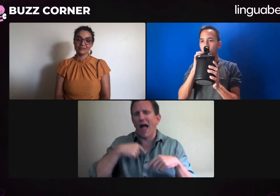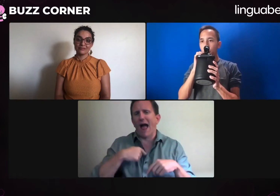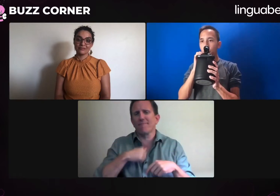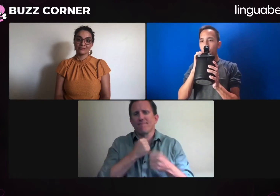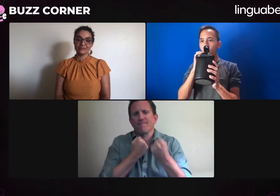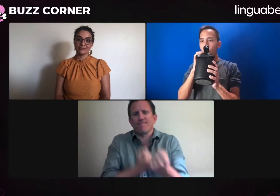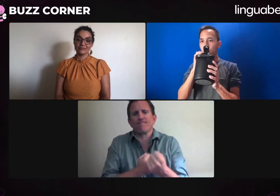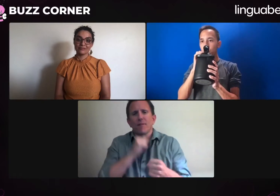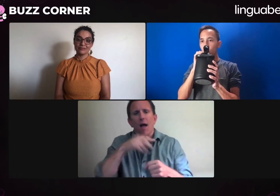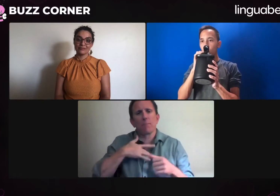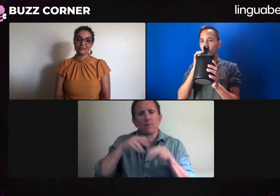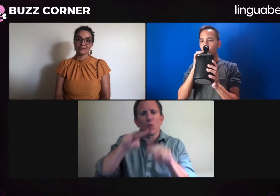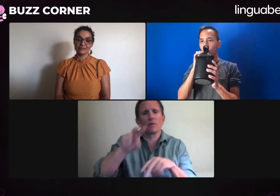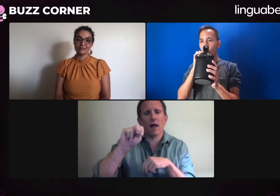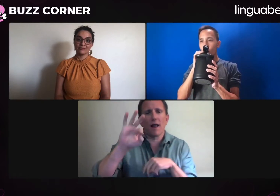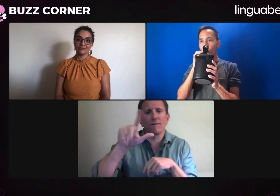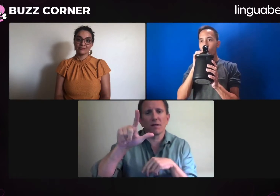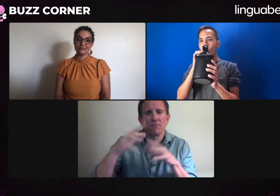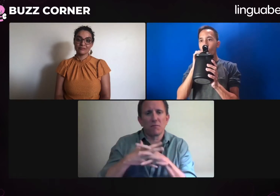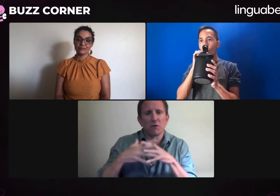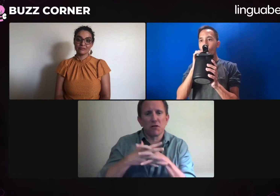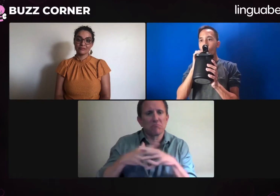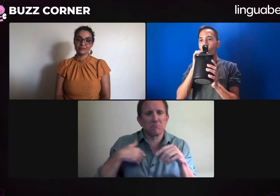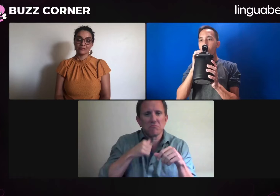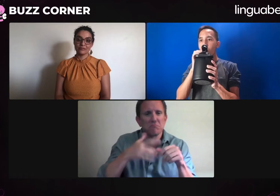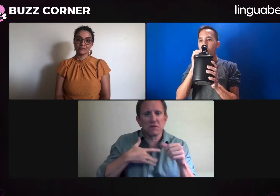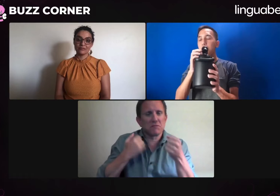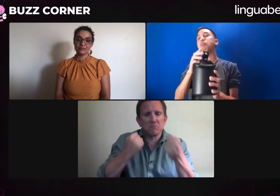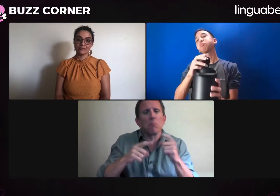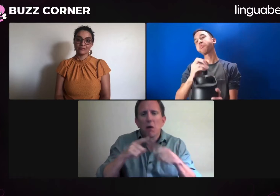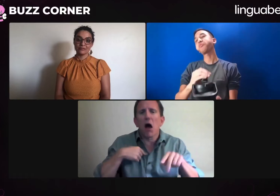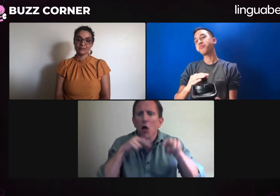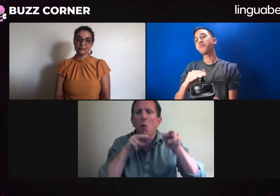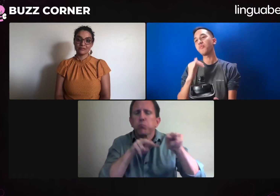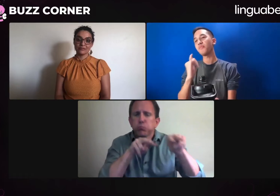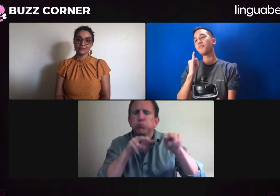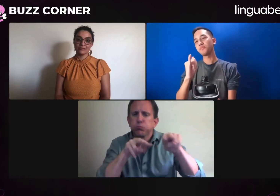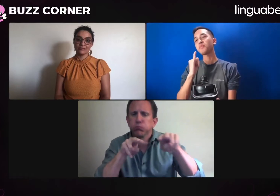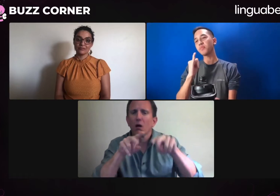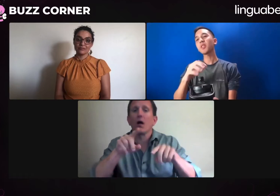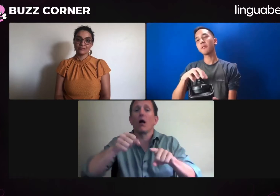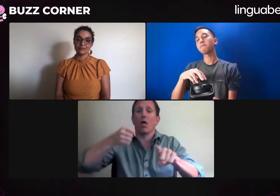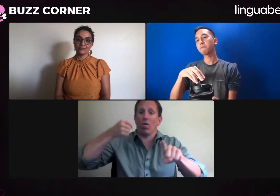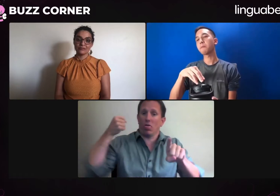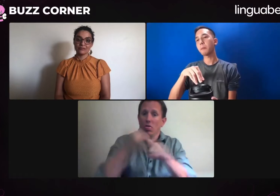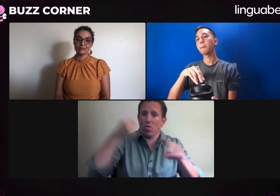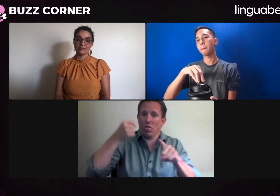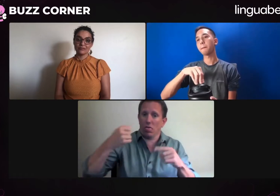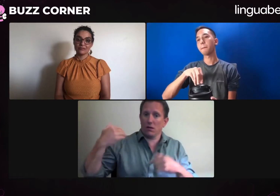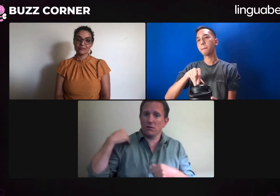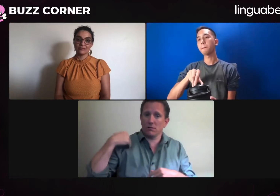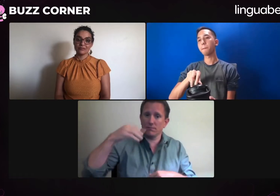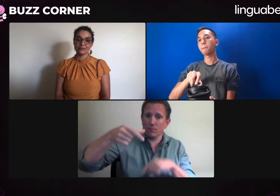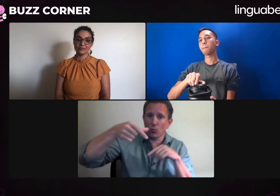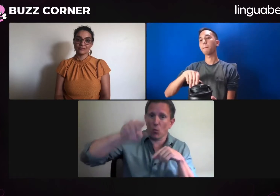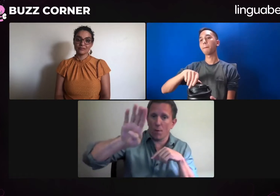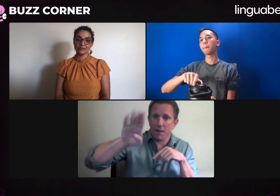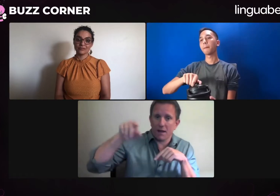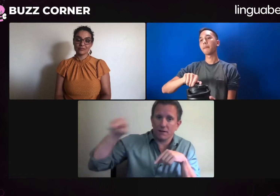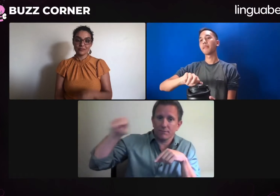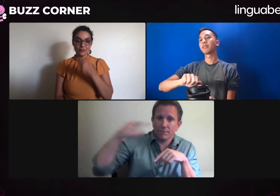definitely involve racism. And so I do not tend to watch the NFL. I don't follow